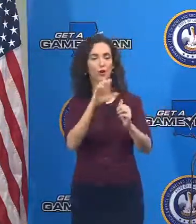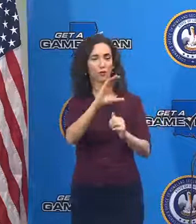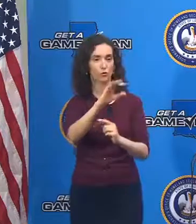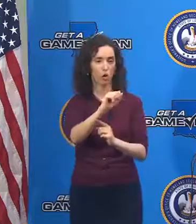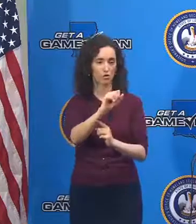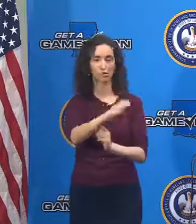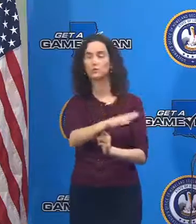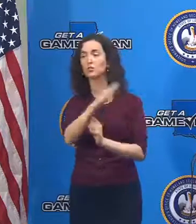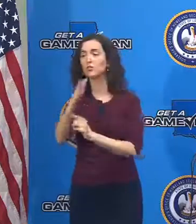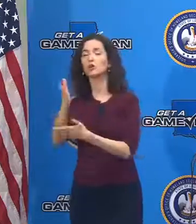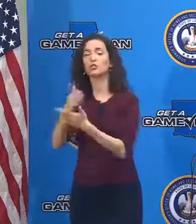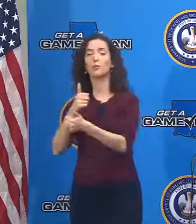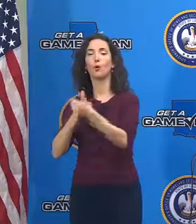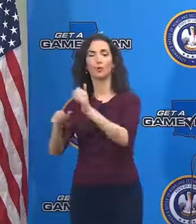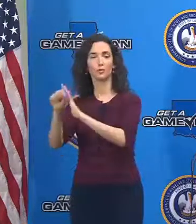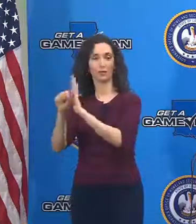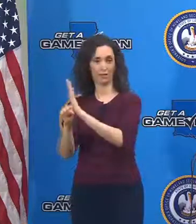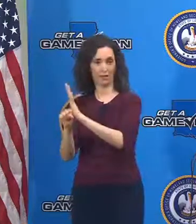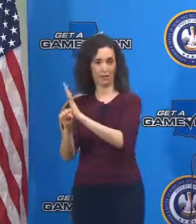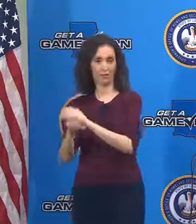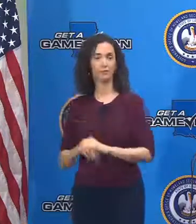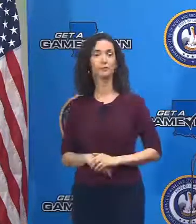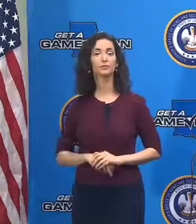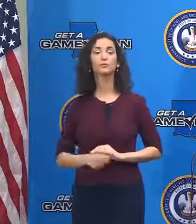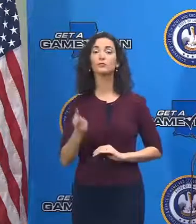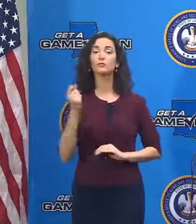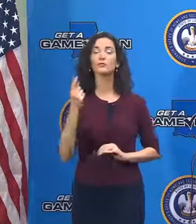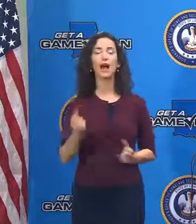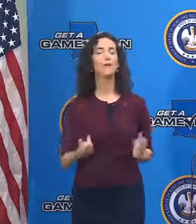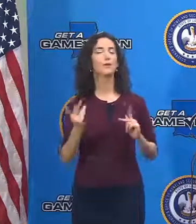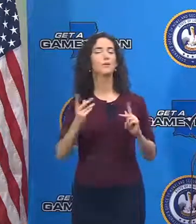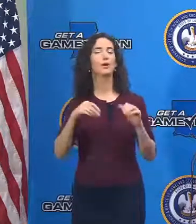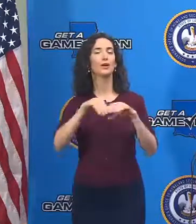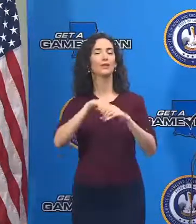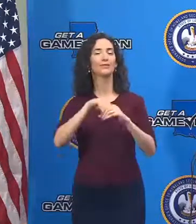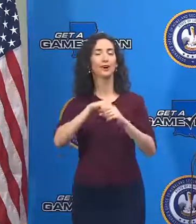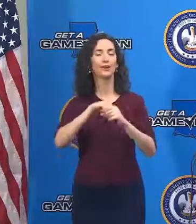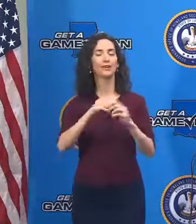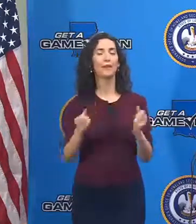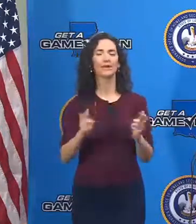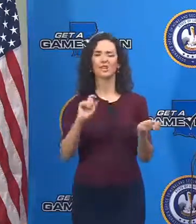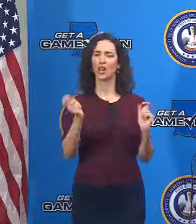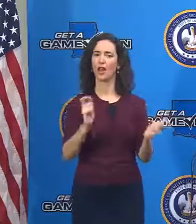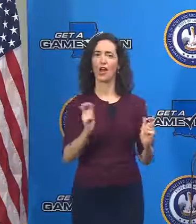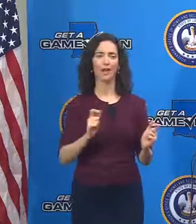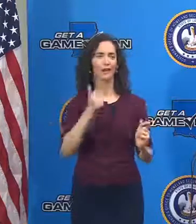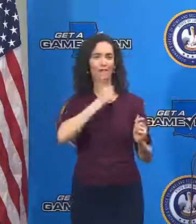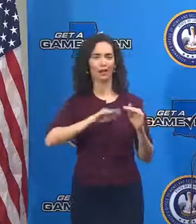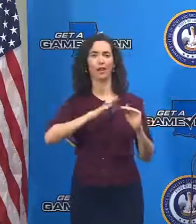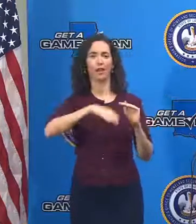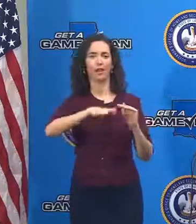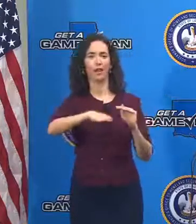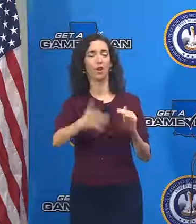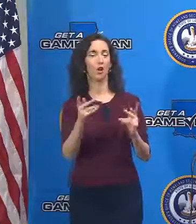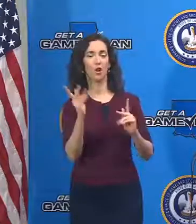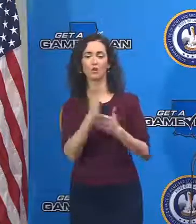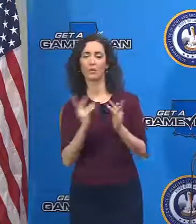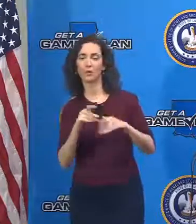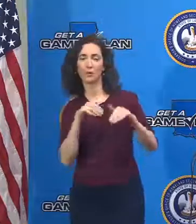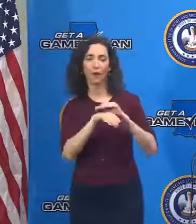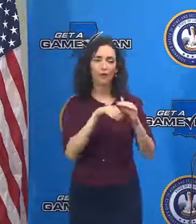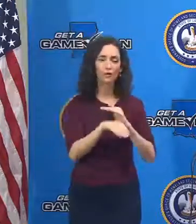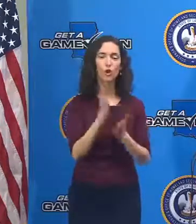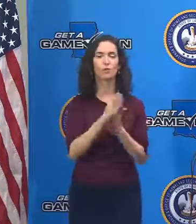shelters. The shelter numbers are moving constantly as people are coming in and out of the shelters. Our